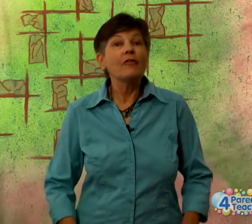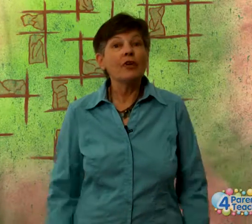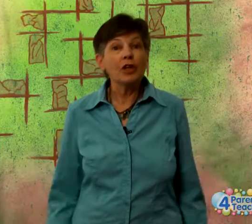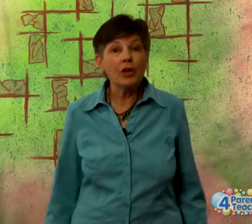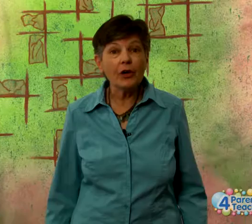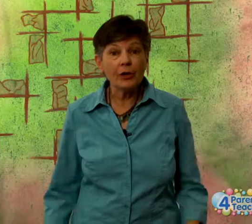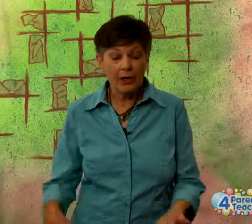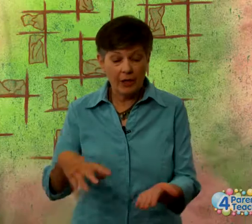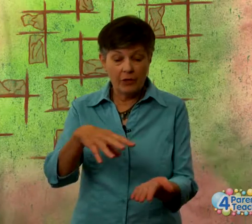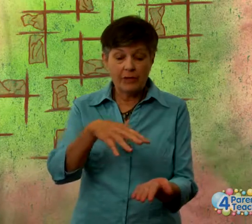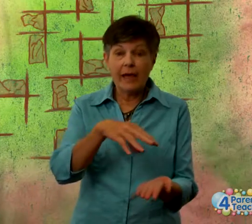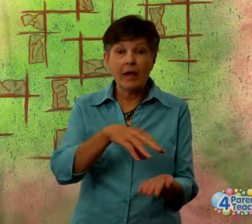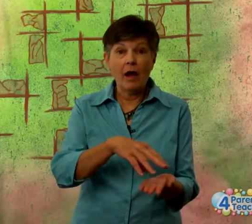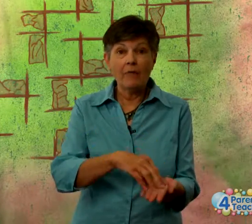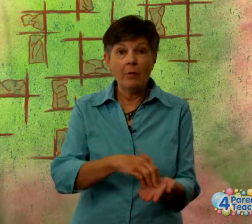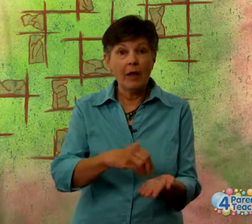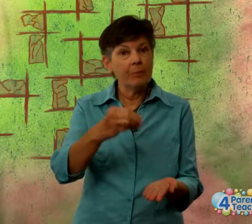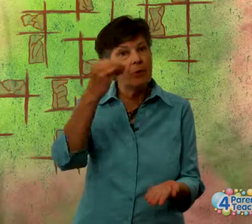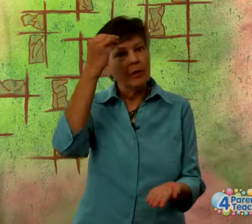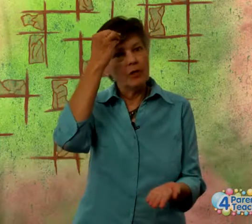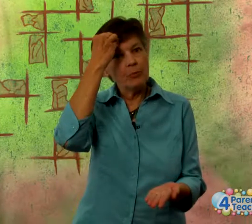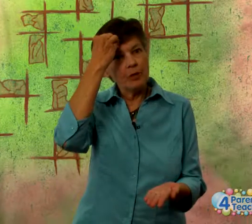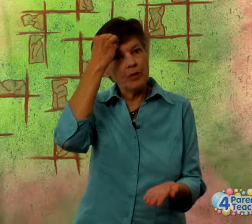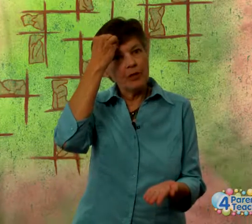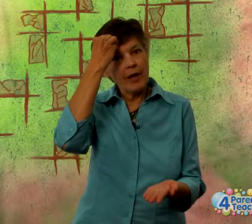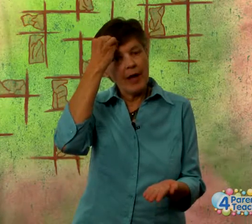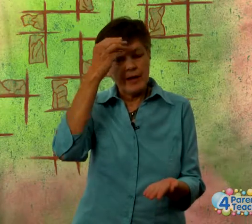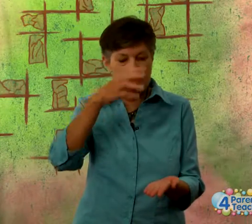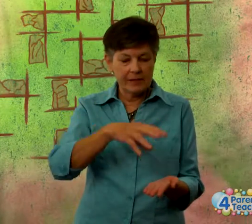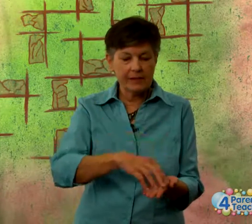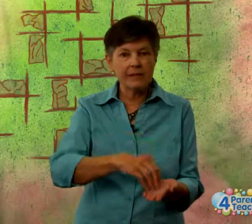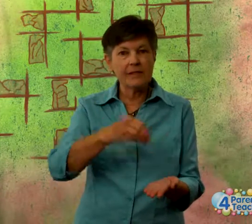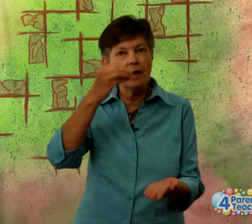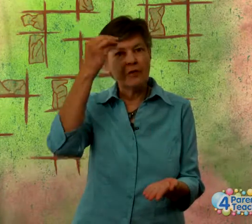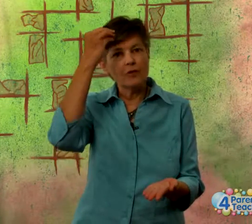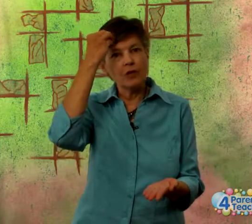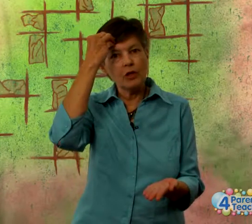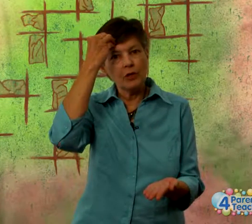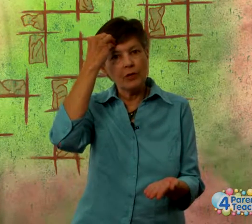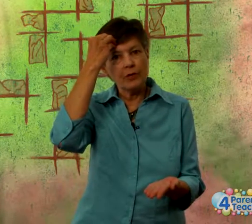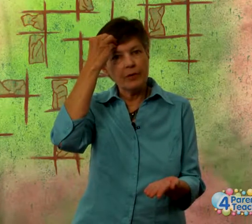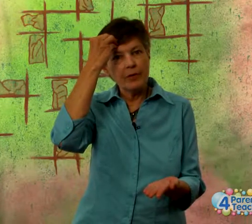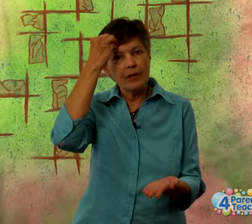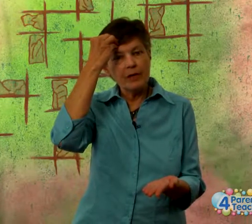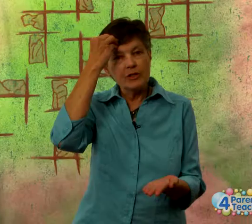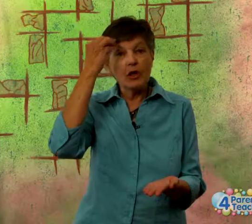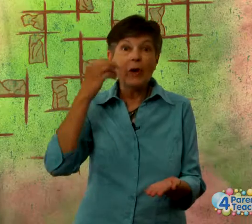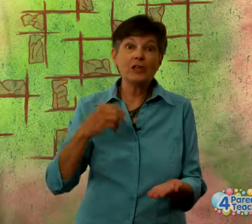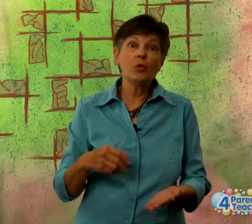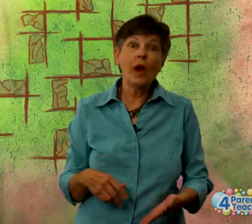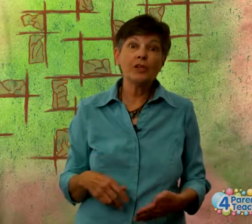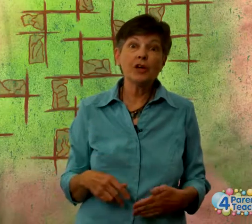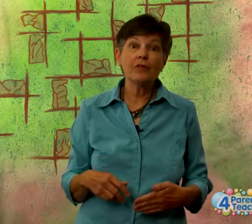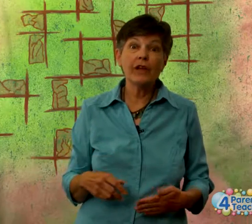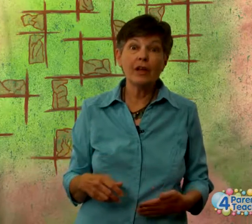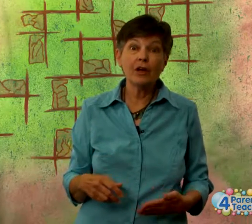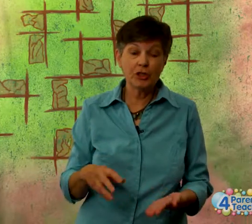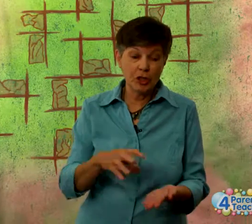For learn, you take it off the paper and you put it in your head. This is a sign for learn. So as you watch our videos, you're going